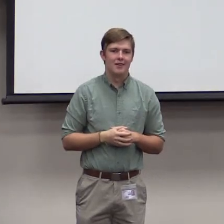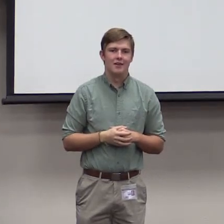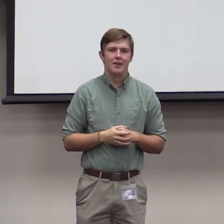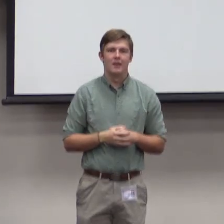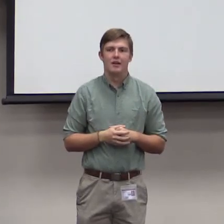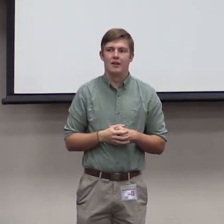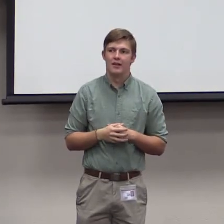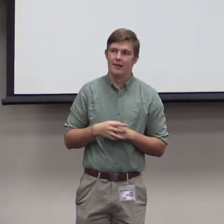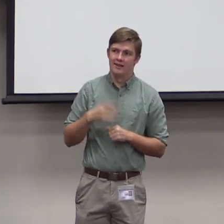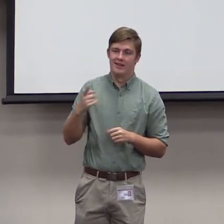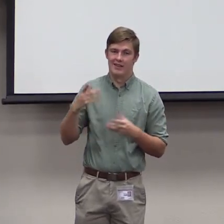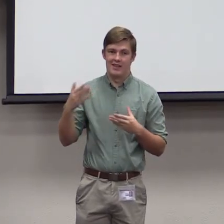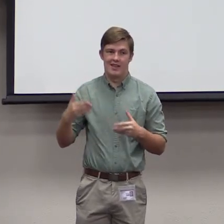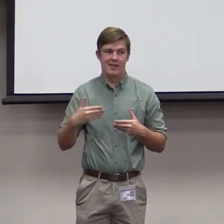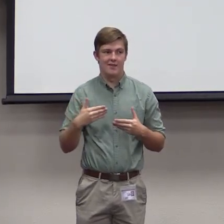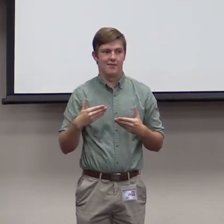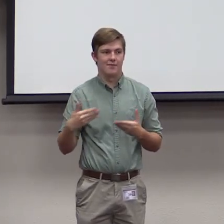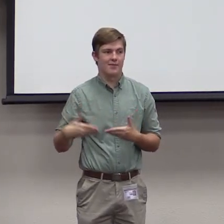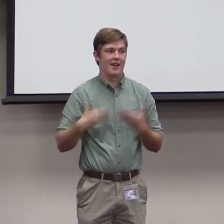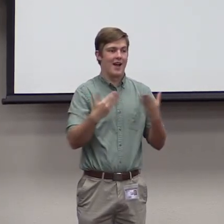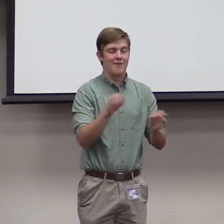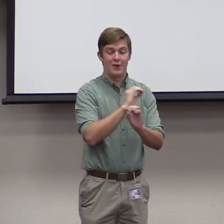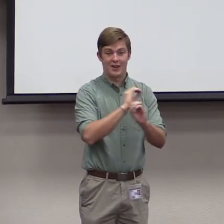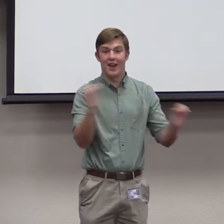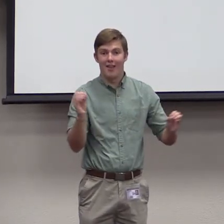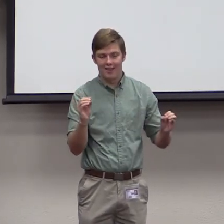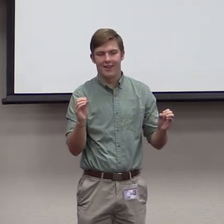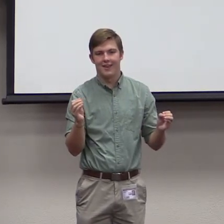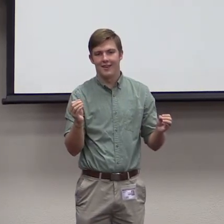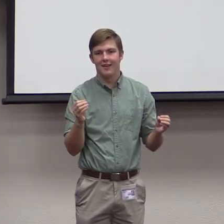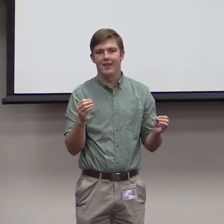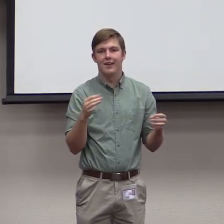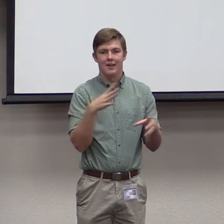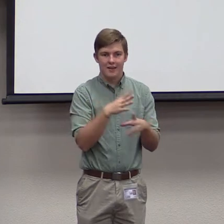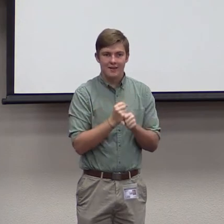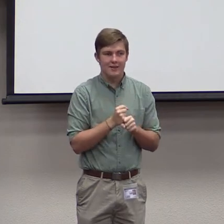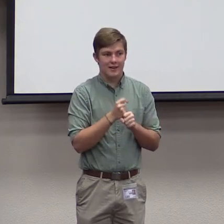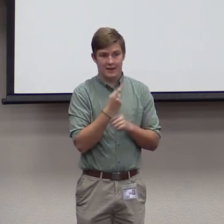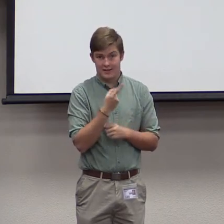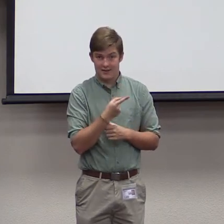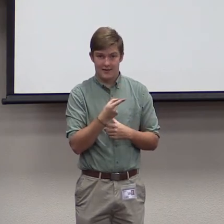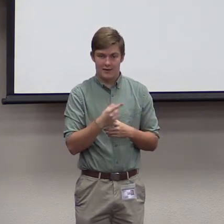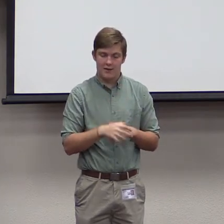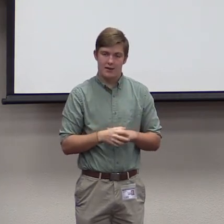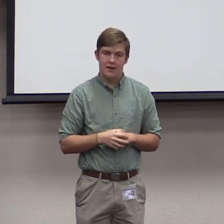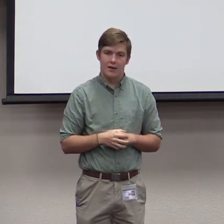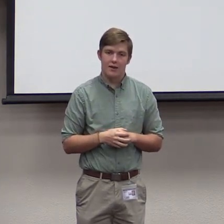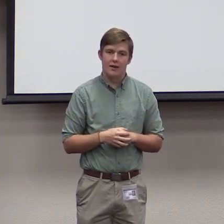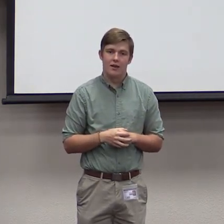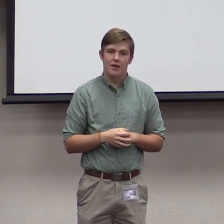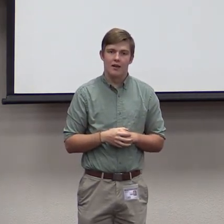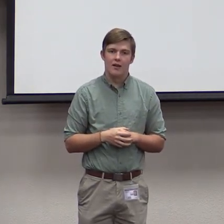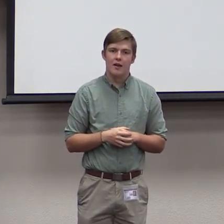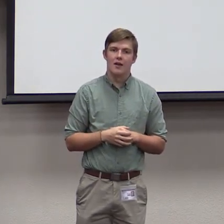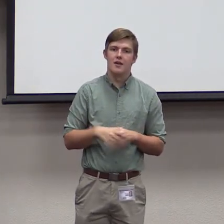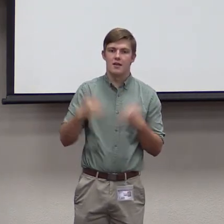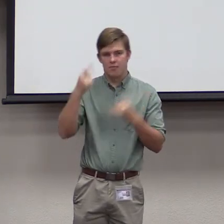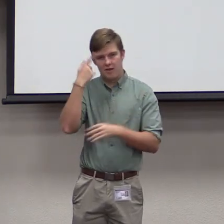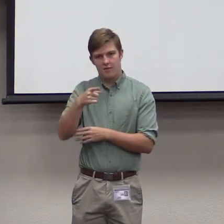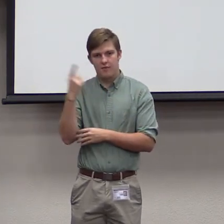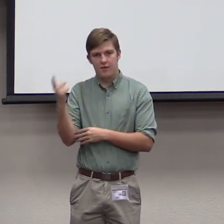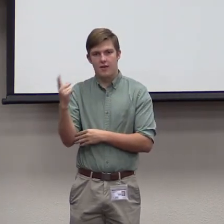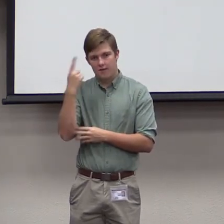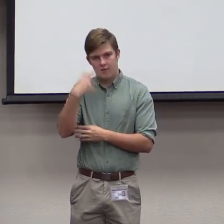Seattle offered nothing, basically, to get this wideout. He played for the Seahawks